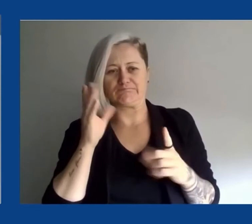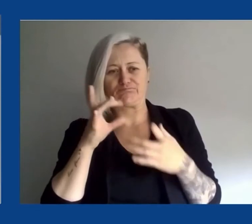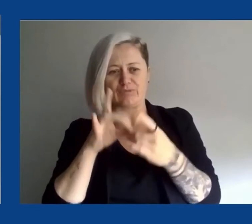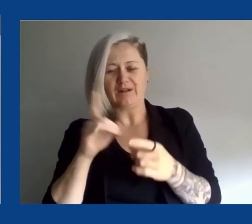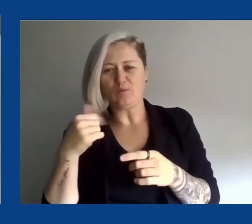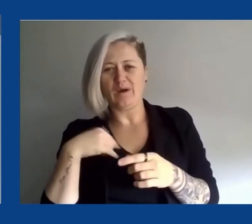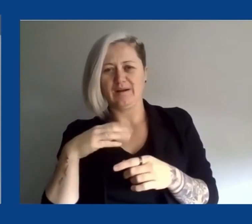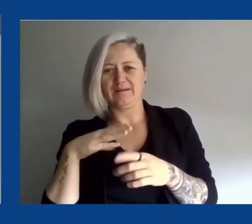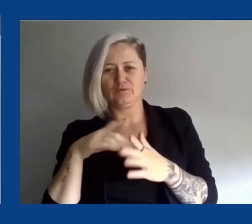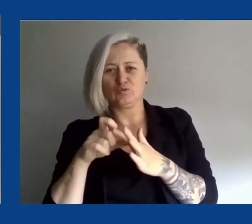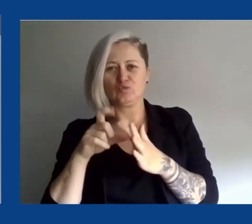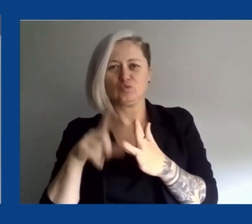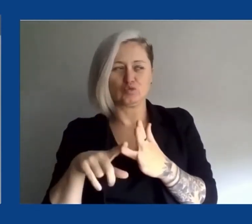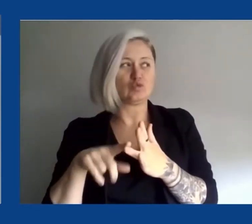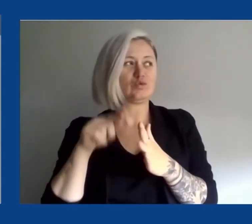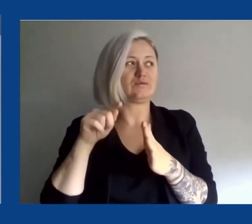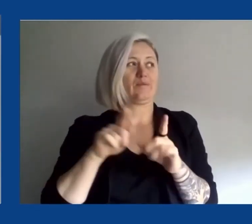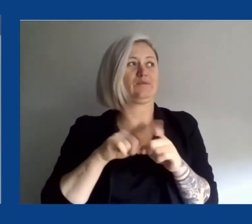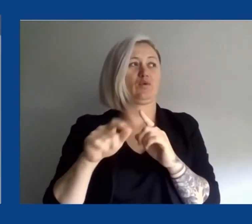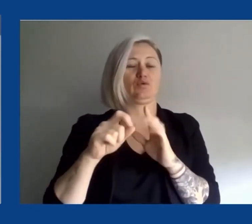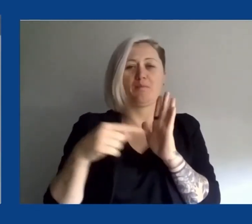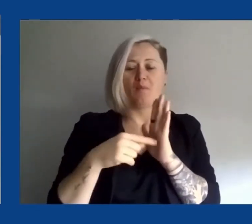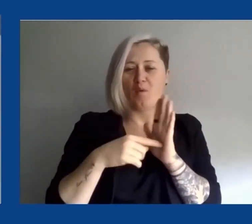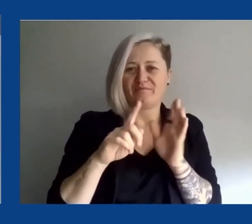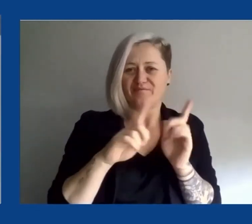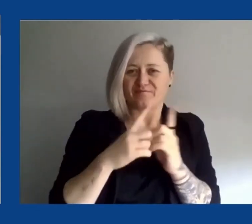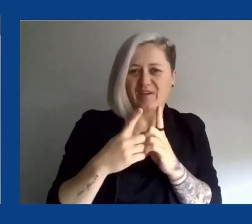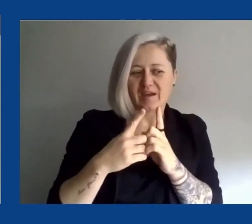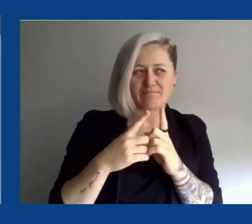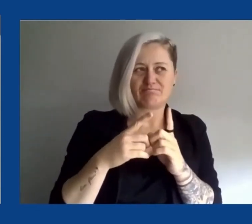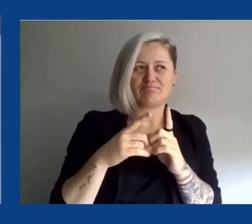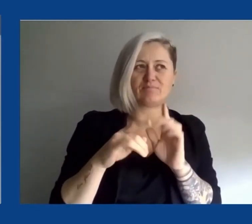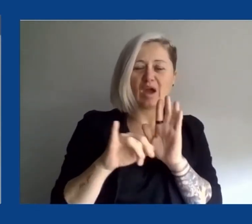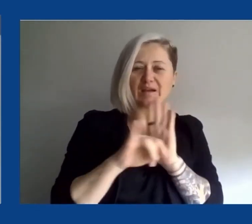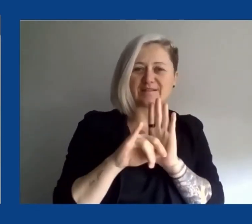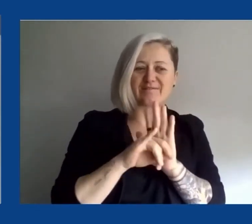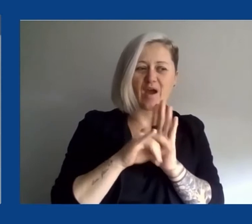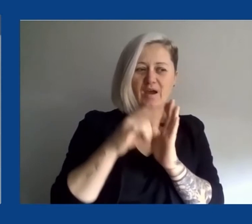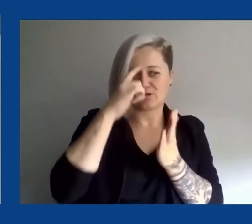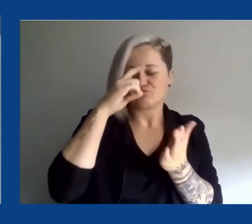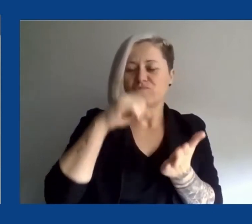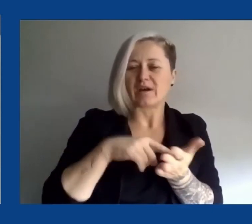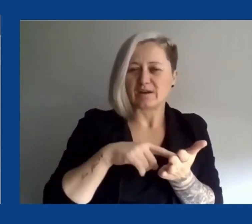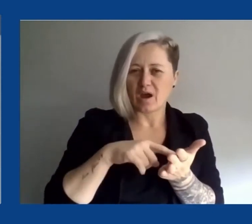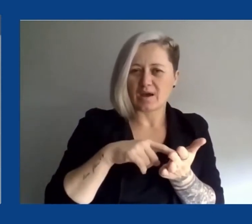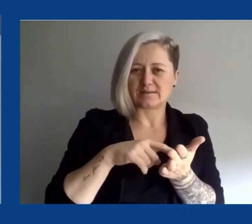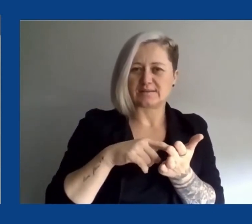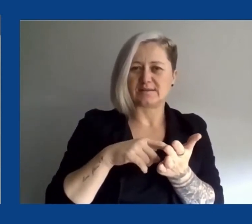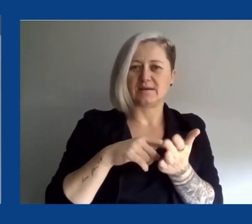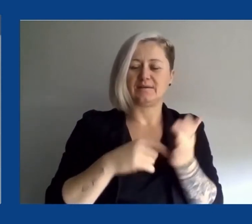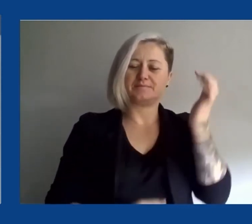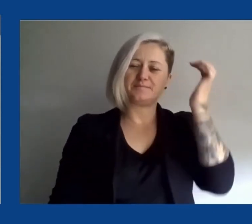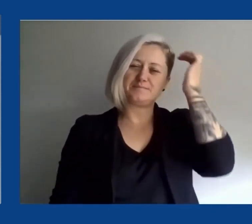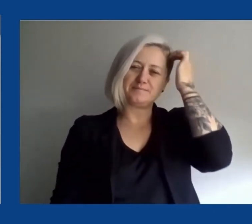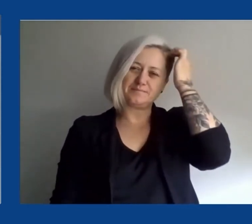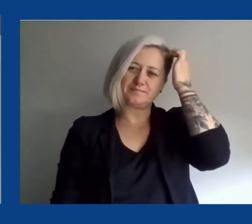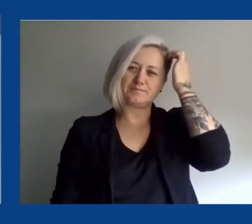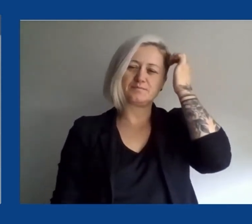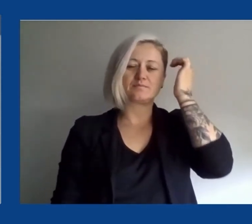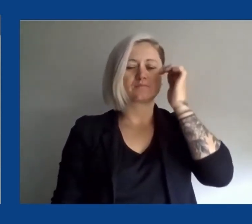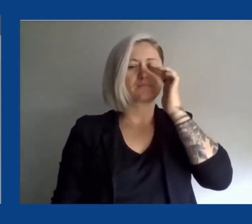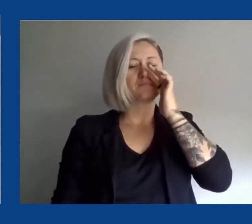was the importance of identifying and recognising elders' knowledges. So that's what